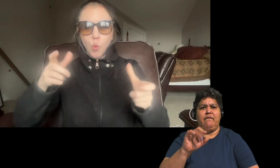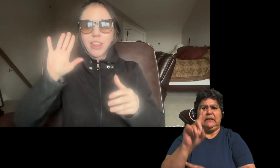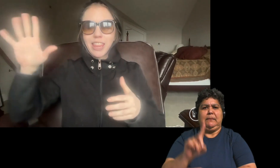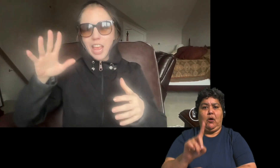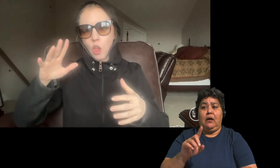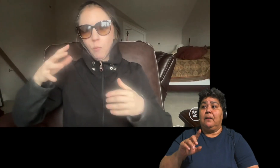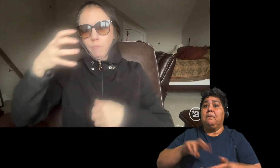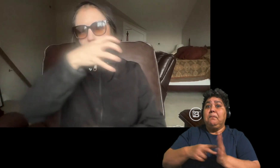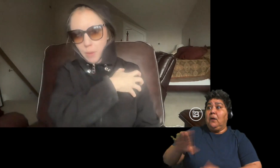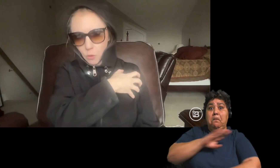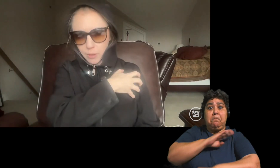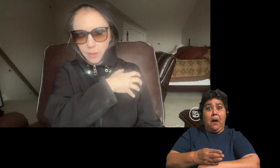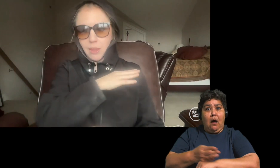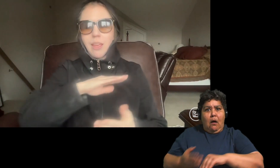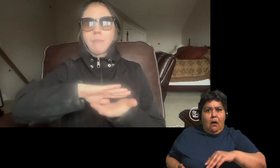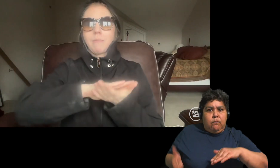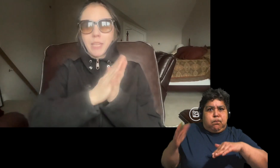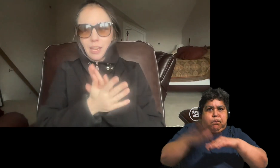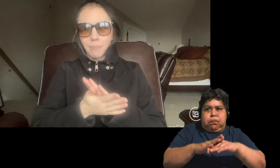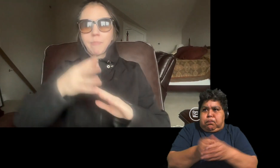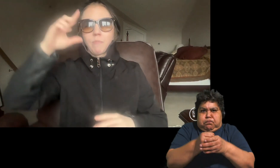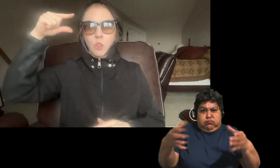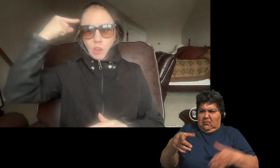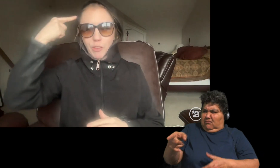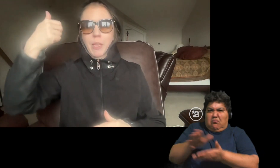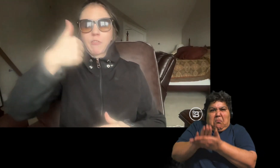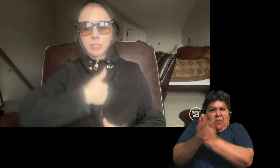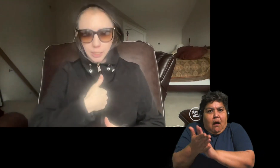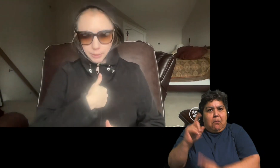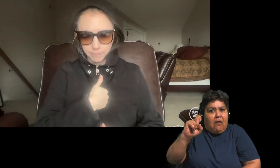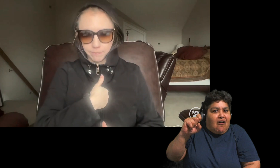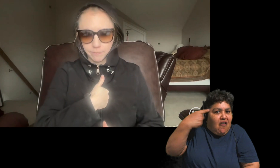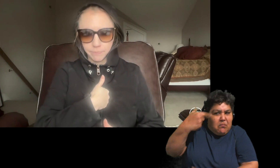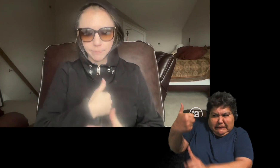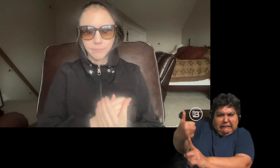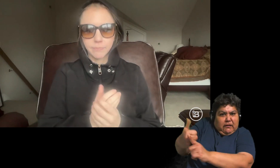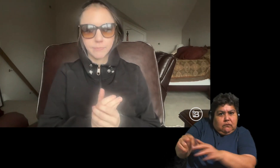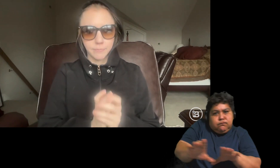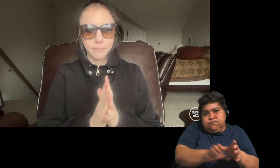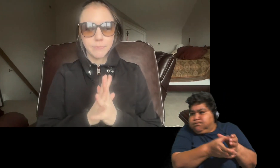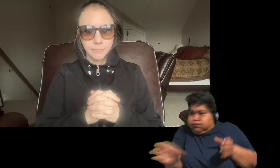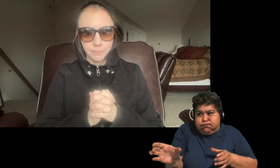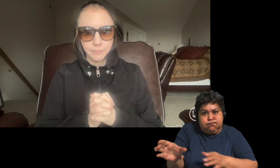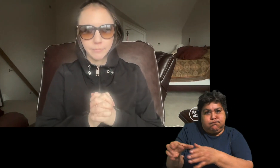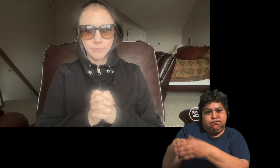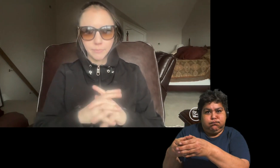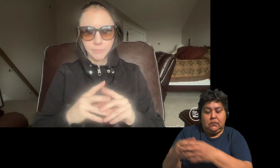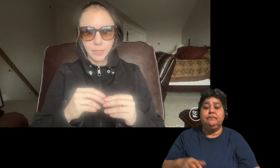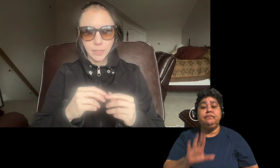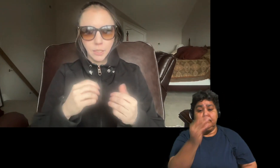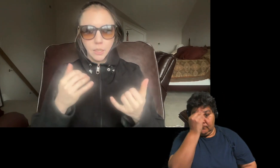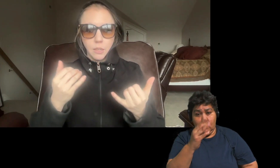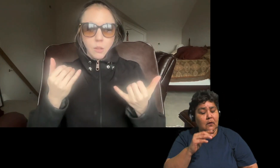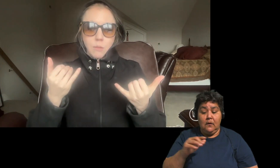defenders of democracy, and they just expanded their power. And they literally became a government all